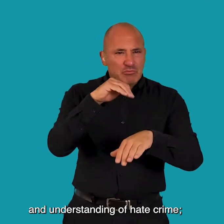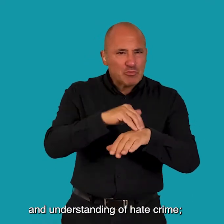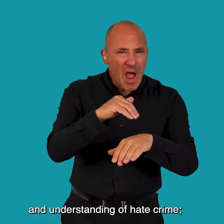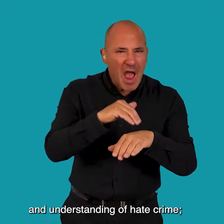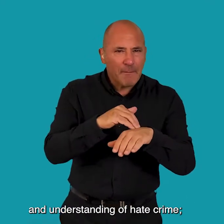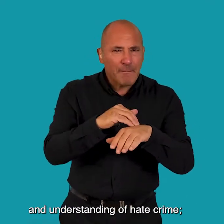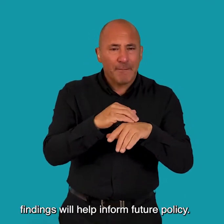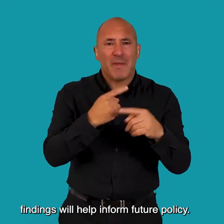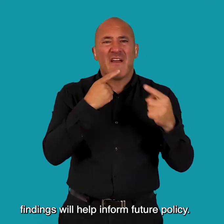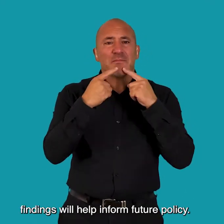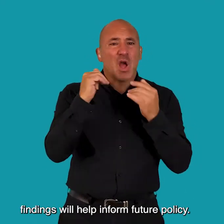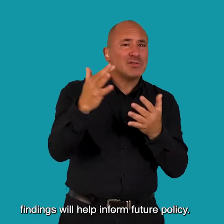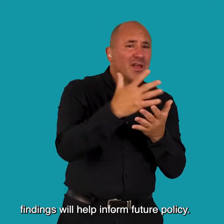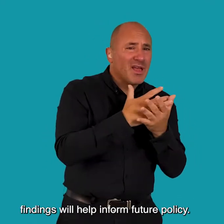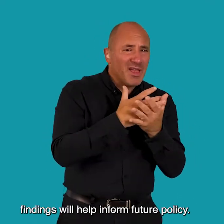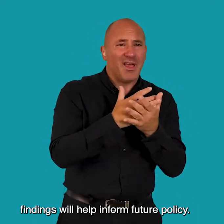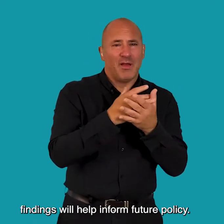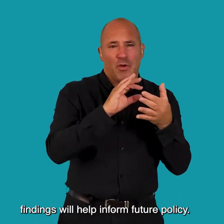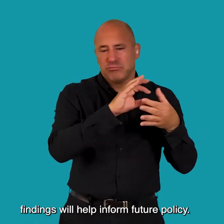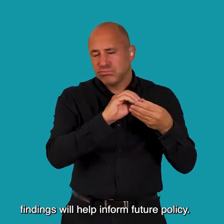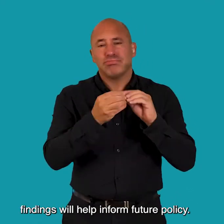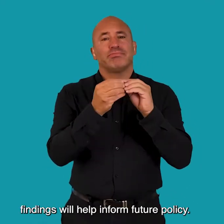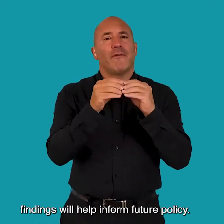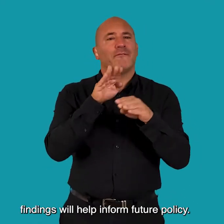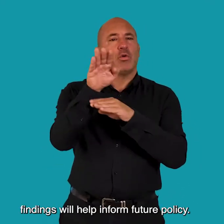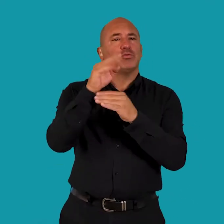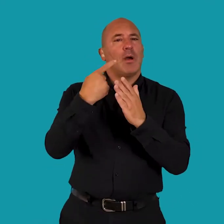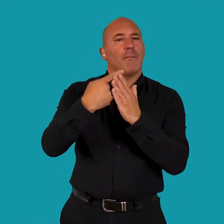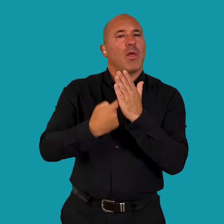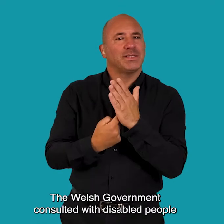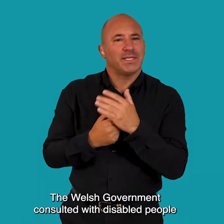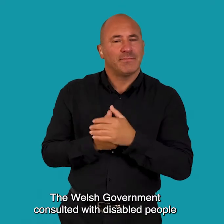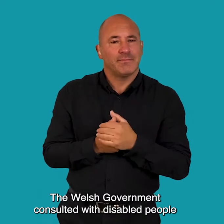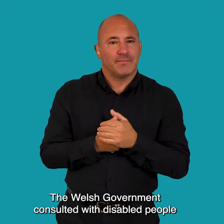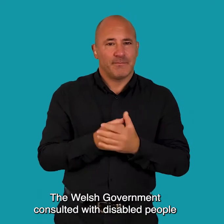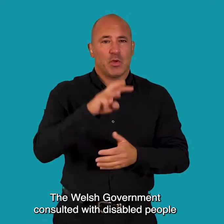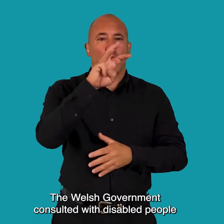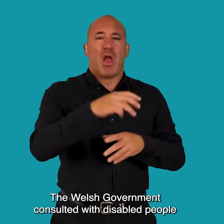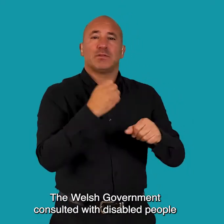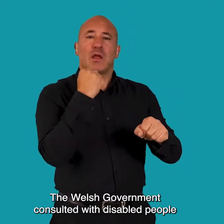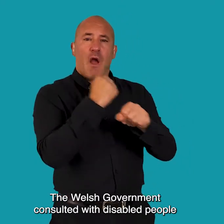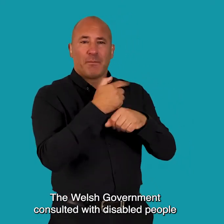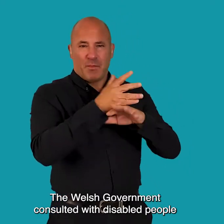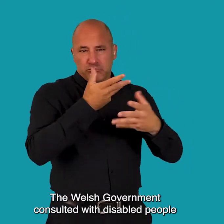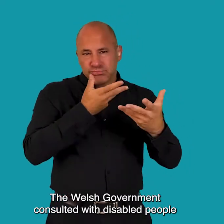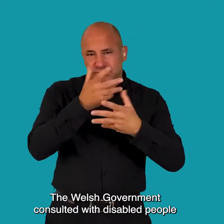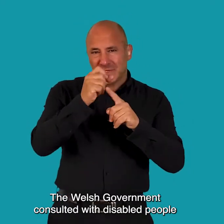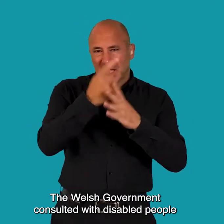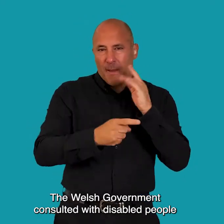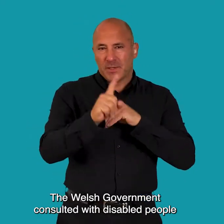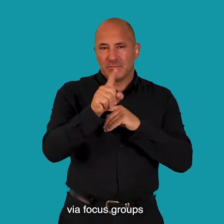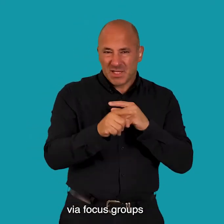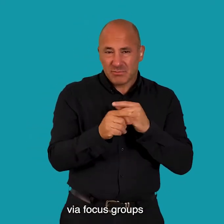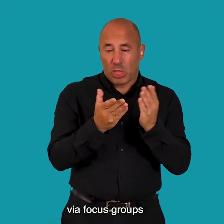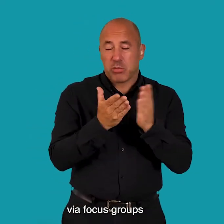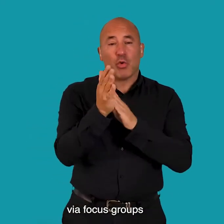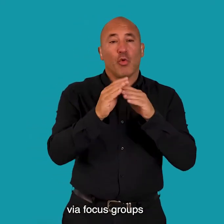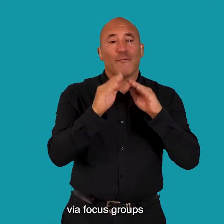crime. Findings will help inform future policy. The Welsh Government consulted with disabled people via focus groups